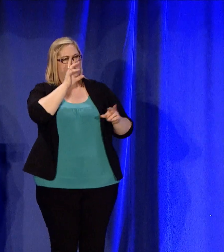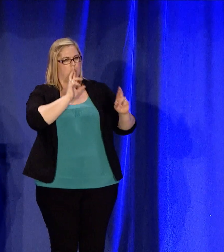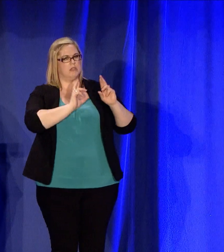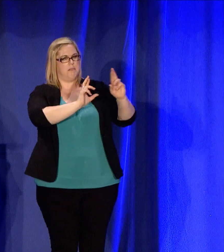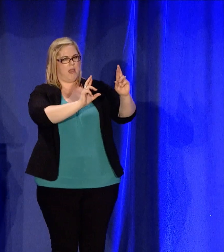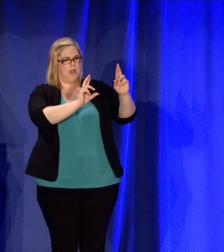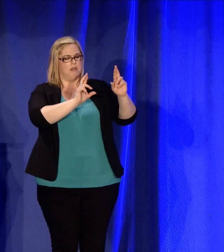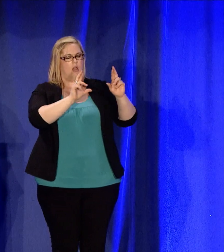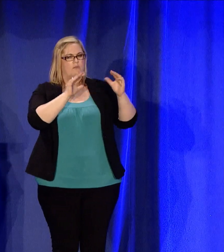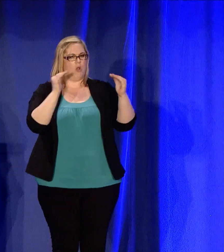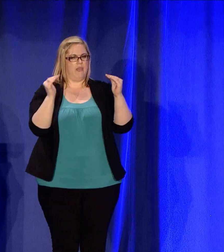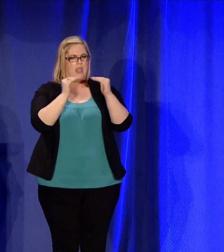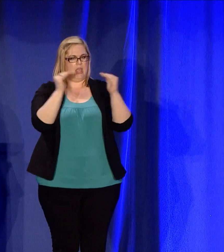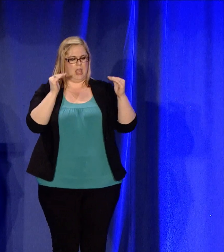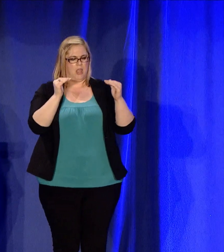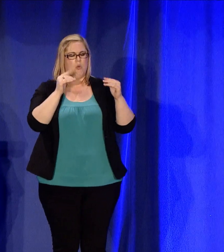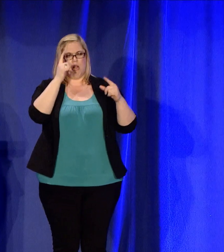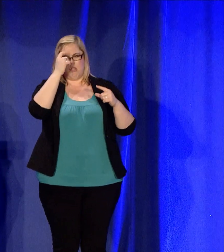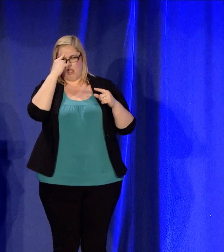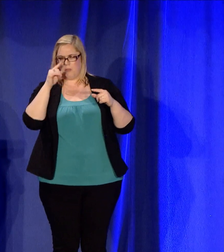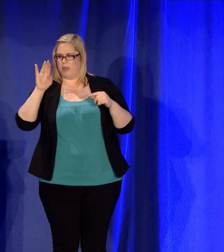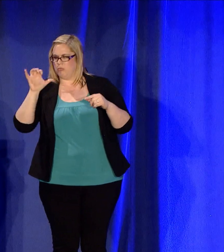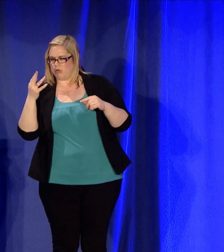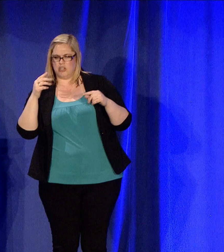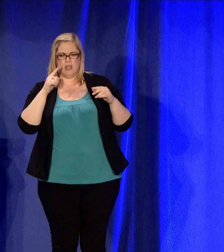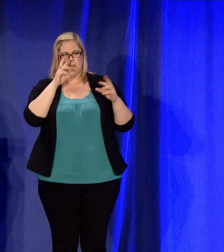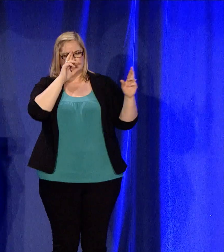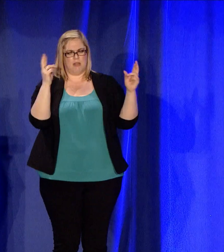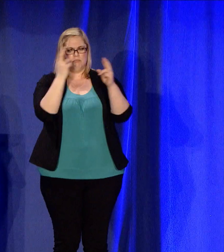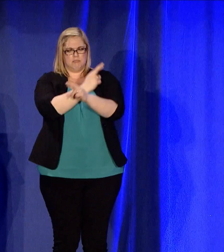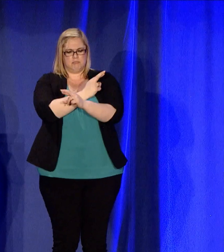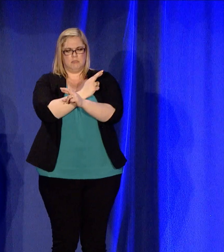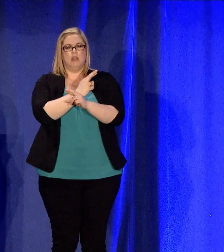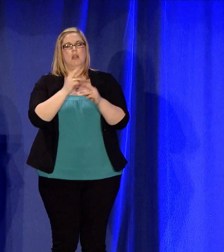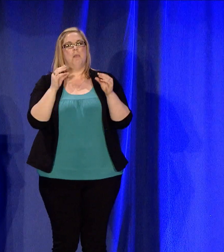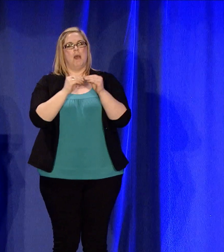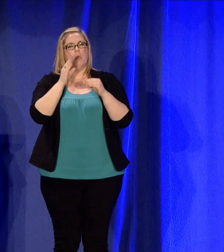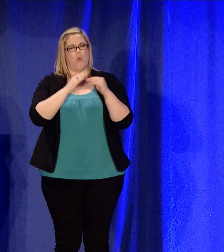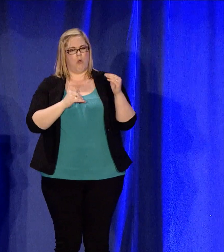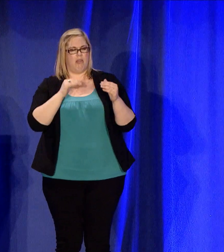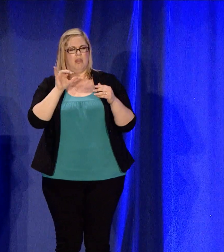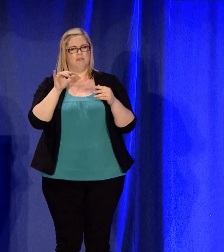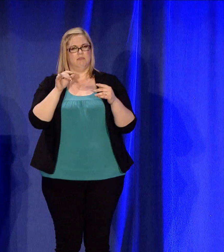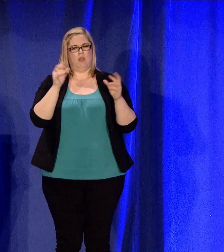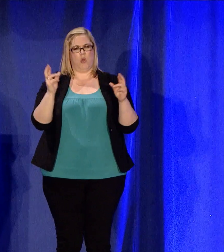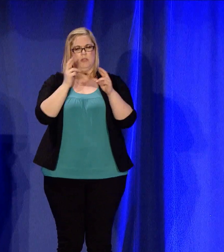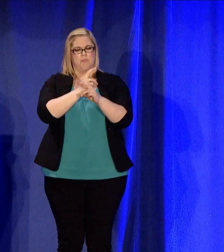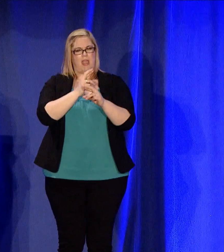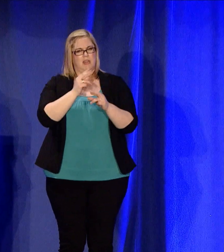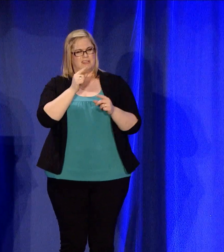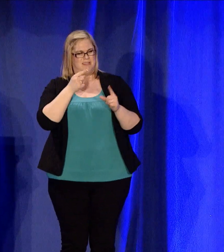the co-equal branches of government, a certain understanding, and more than that, a certain decency.